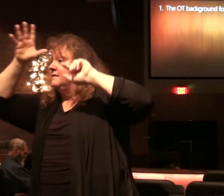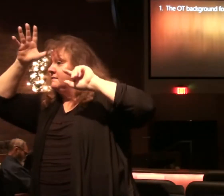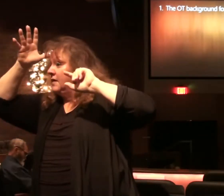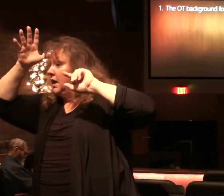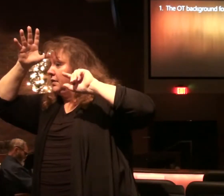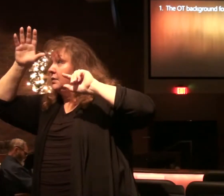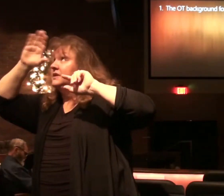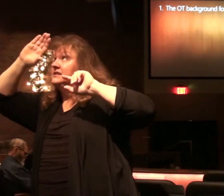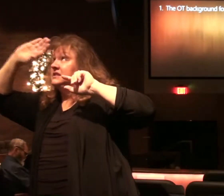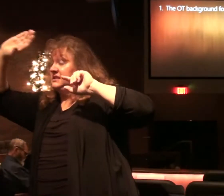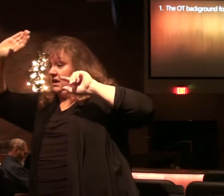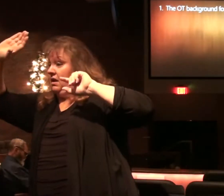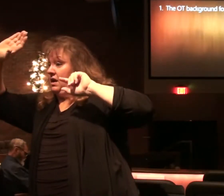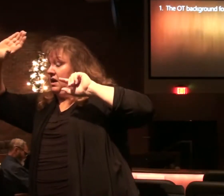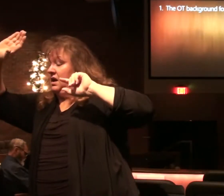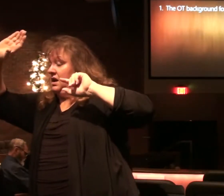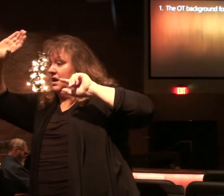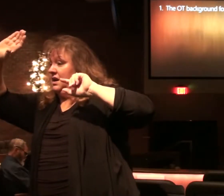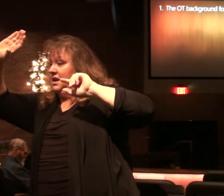the sun,